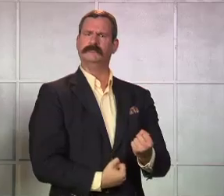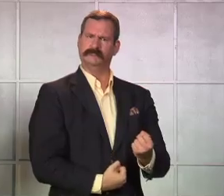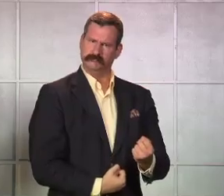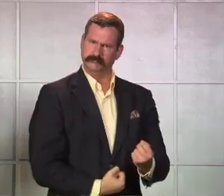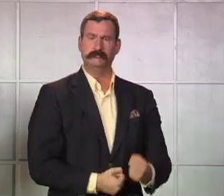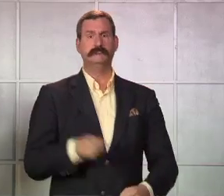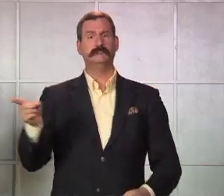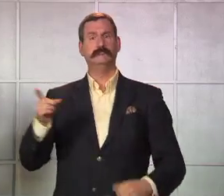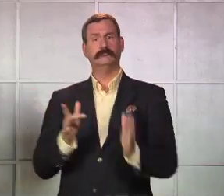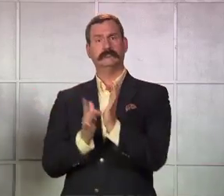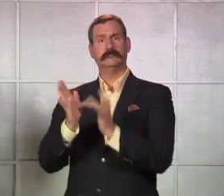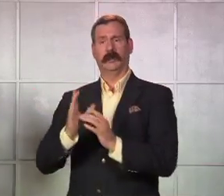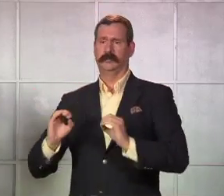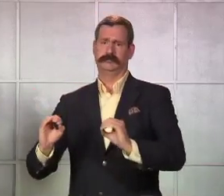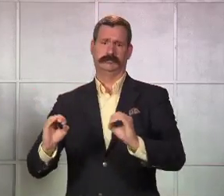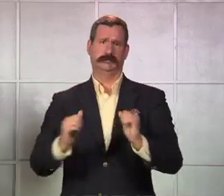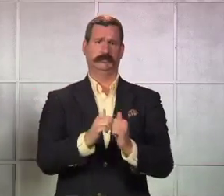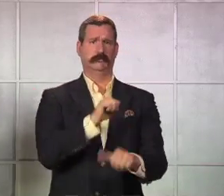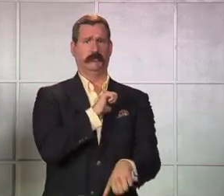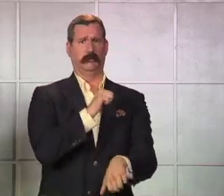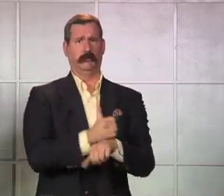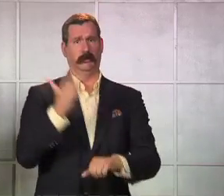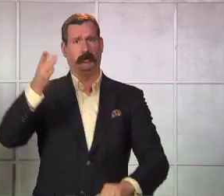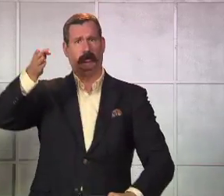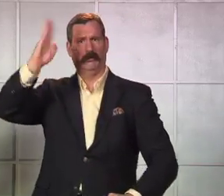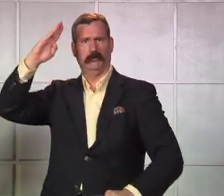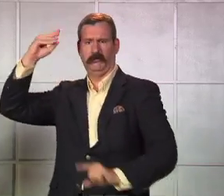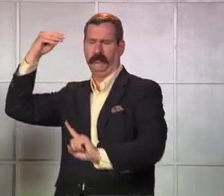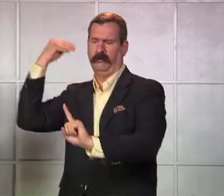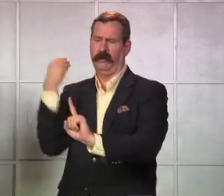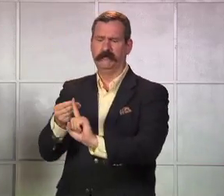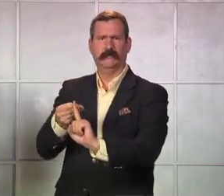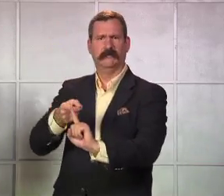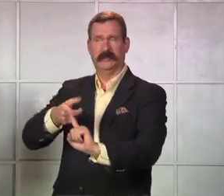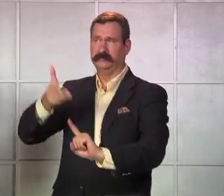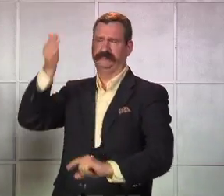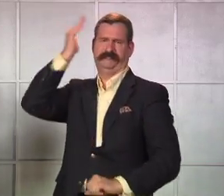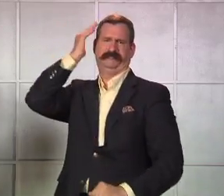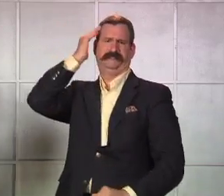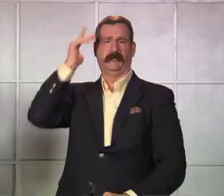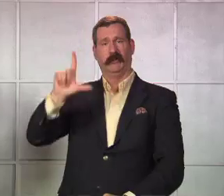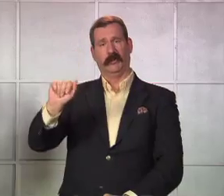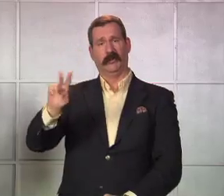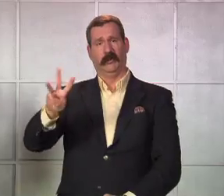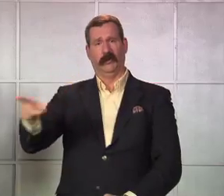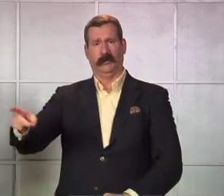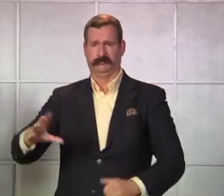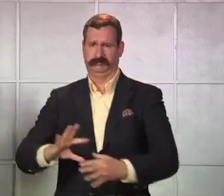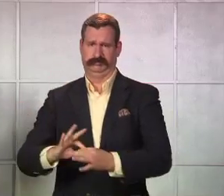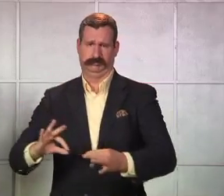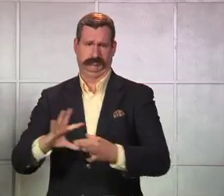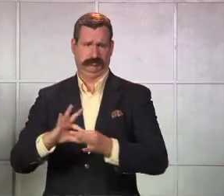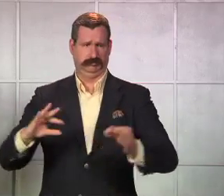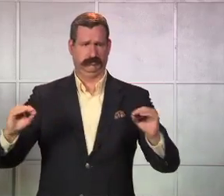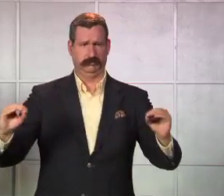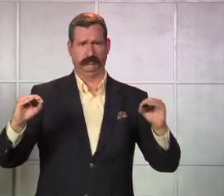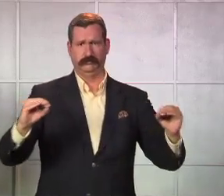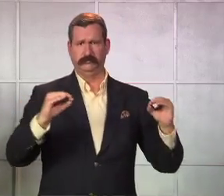and you're confident. Jesus taught with authority because God gave him knowledge of the law